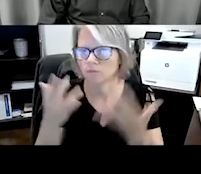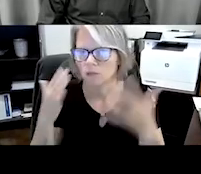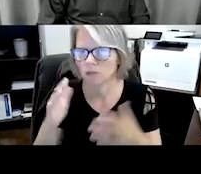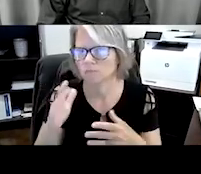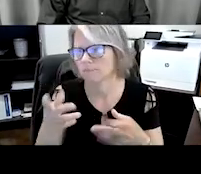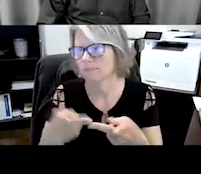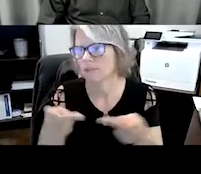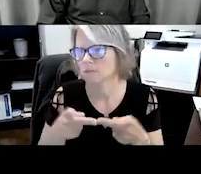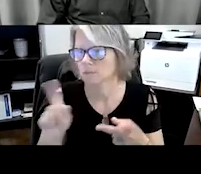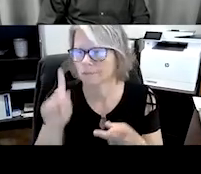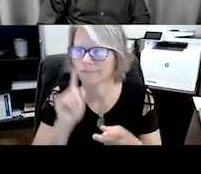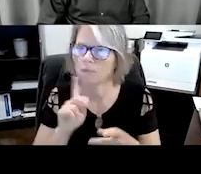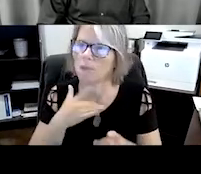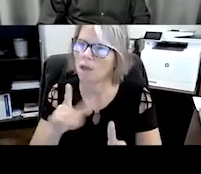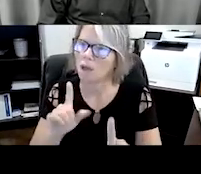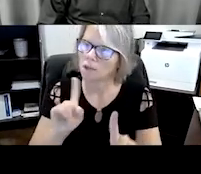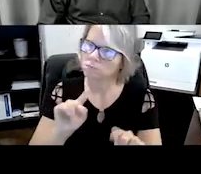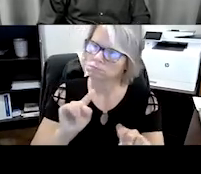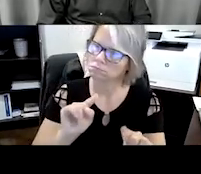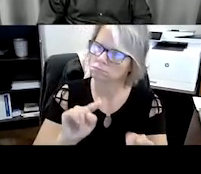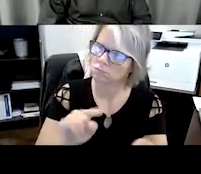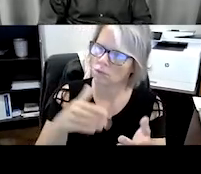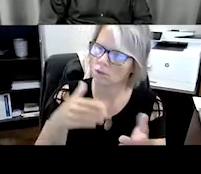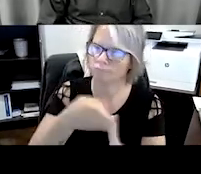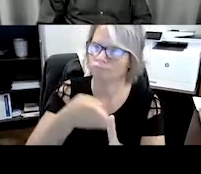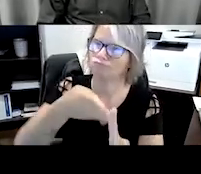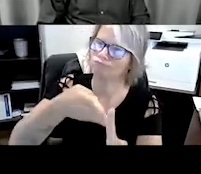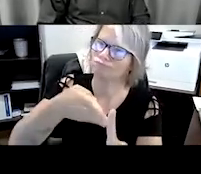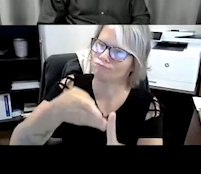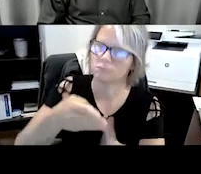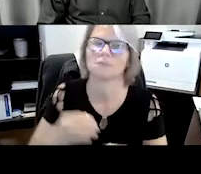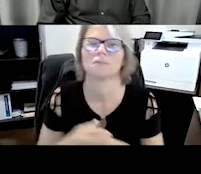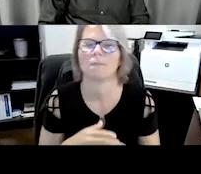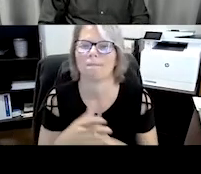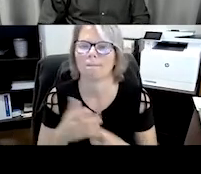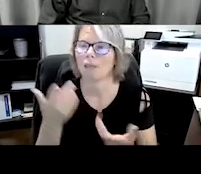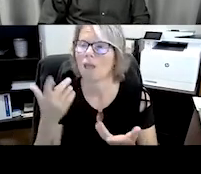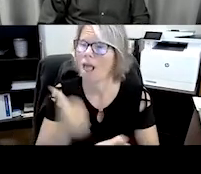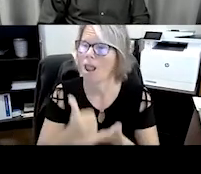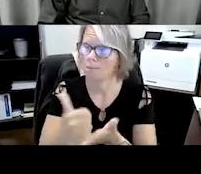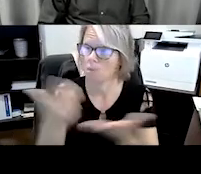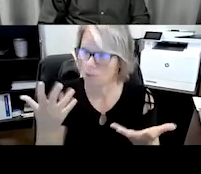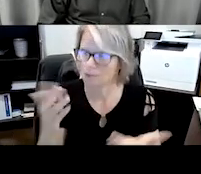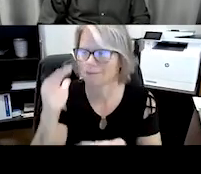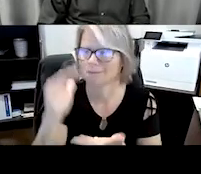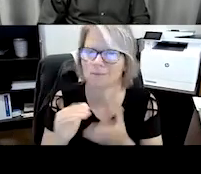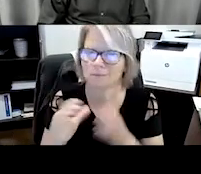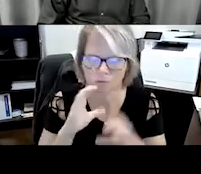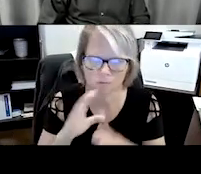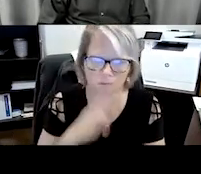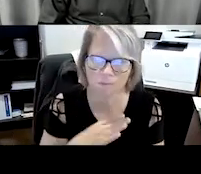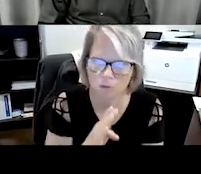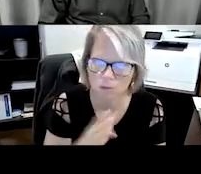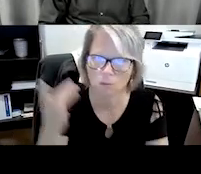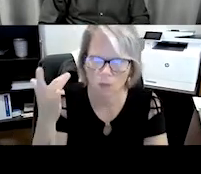Okay, so often there are deaf-friendly establishments, and deaf people, when they realize that an establishment is deaf-friendly, they